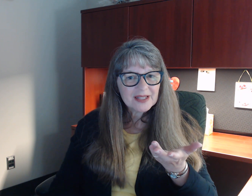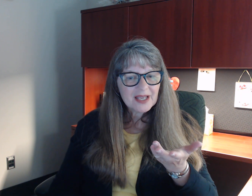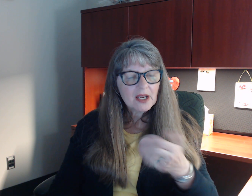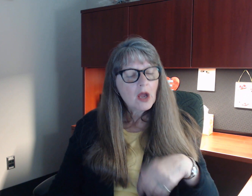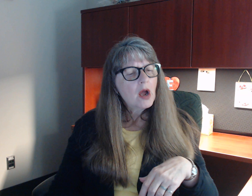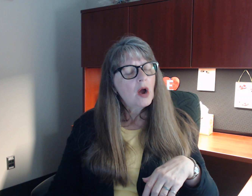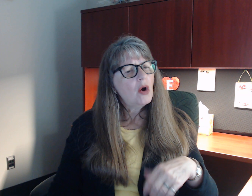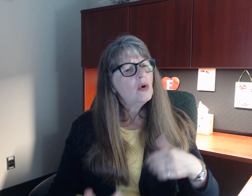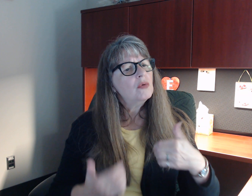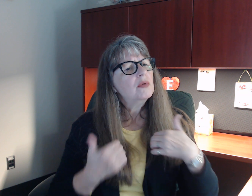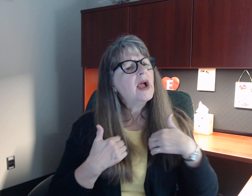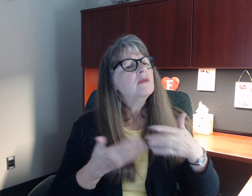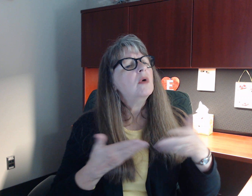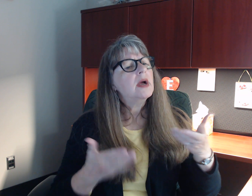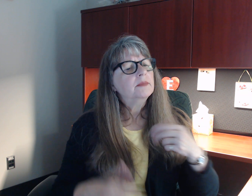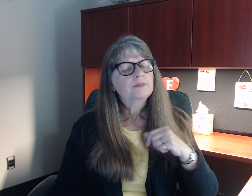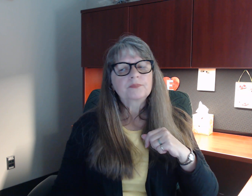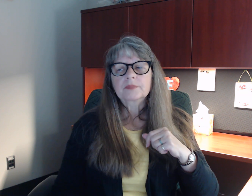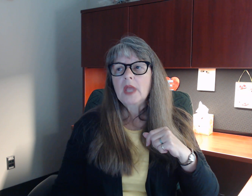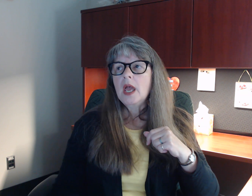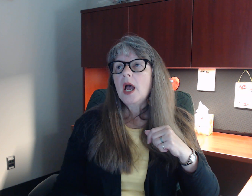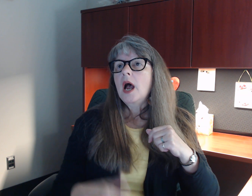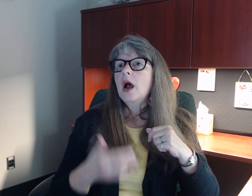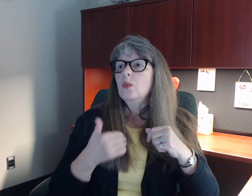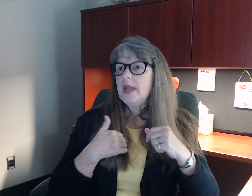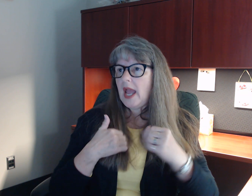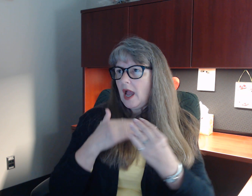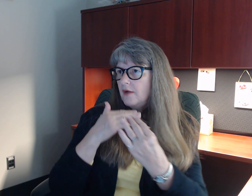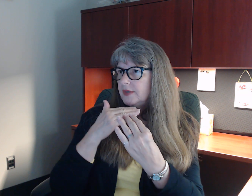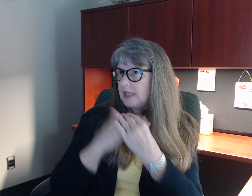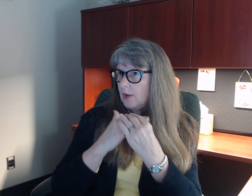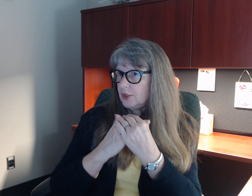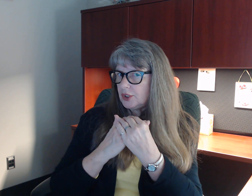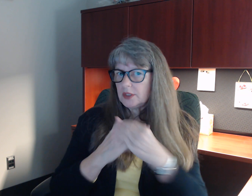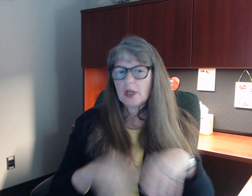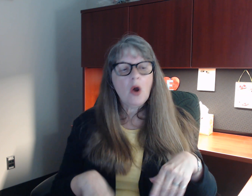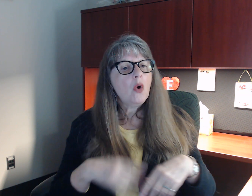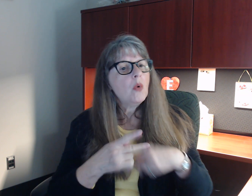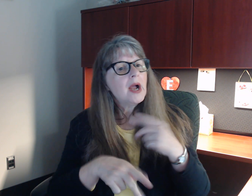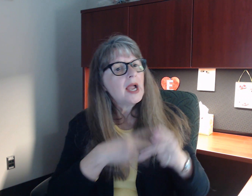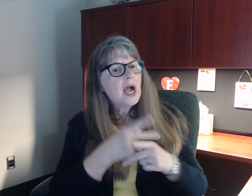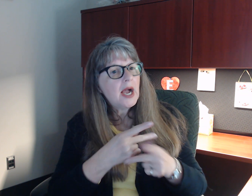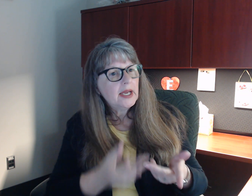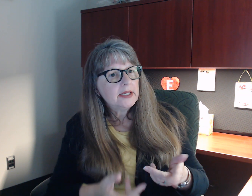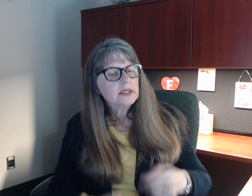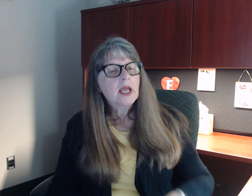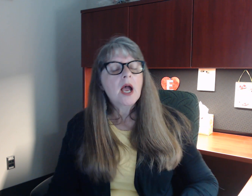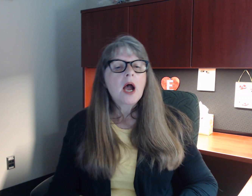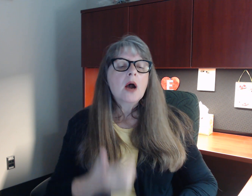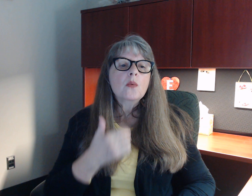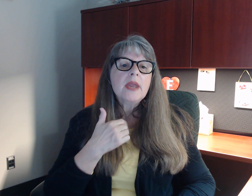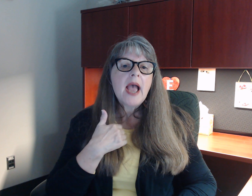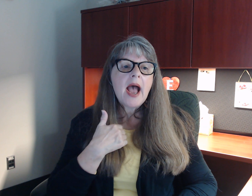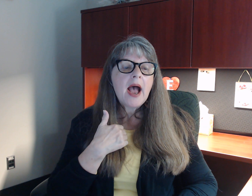that. Oh, have what? We have the sandwiches. Oh, what kind? We